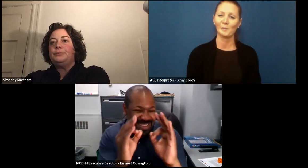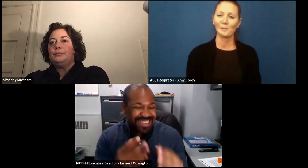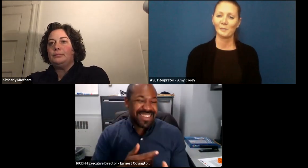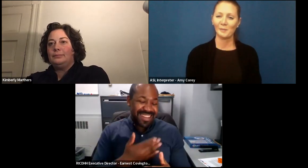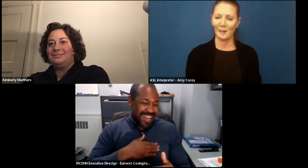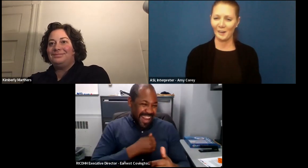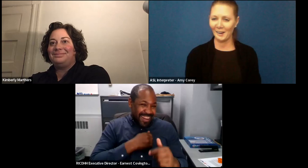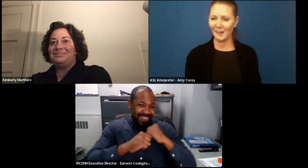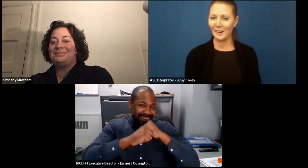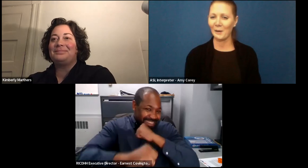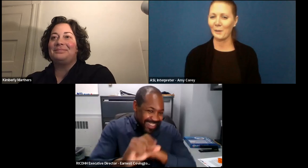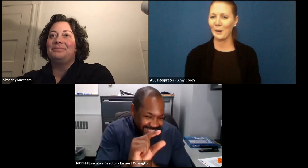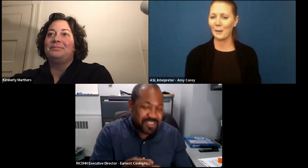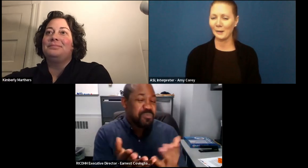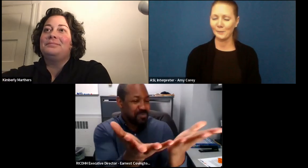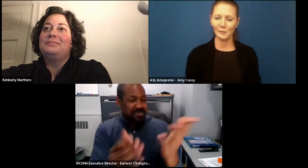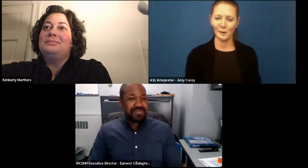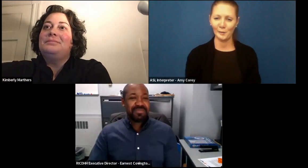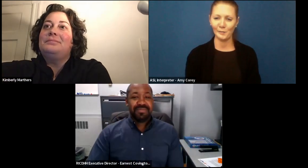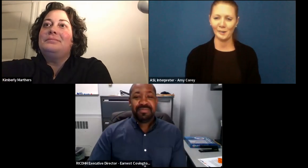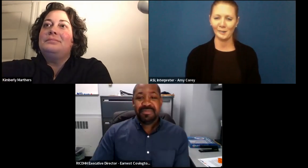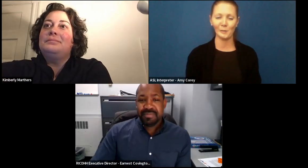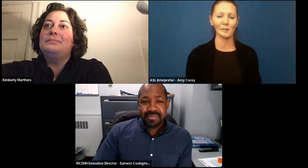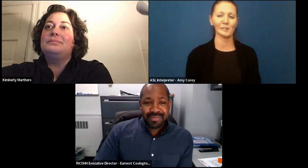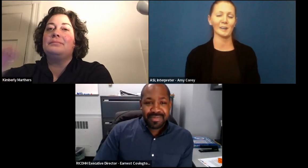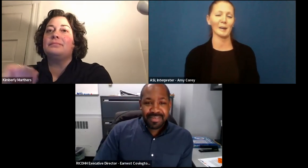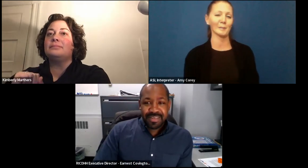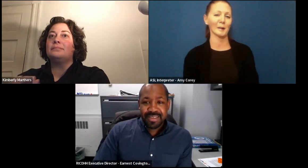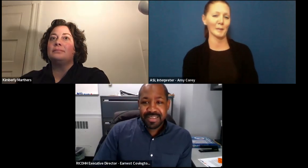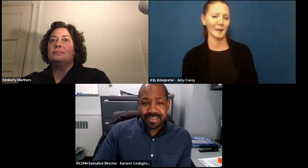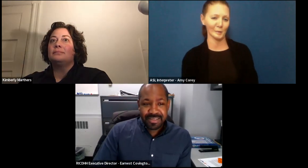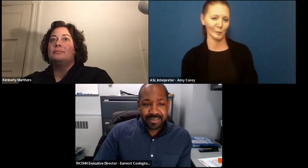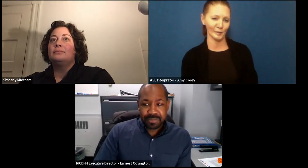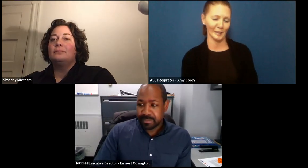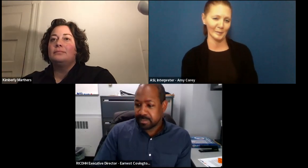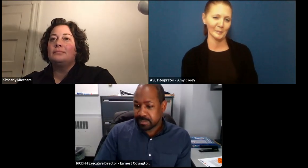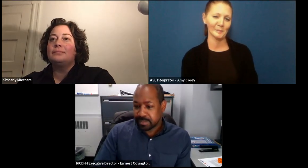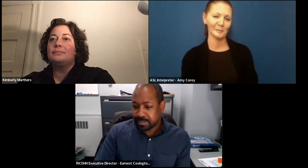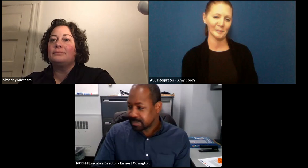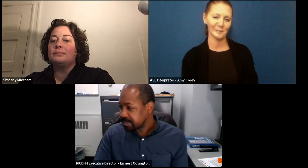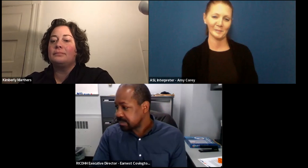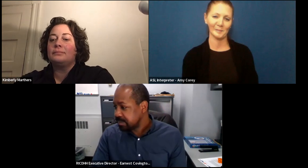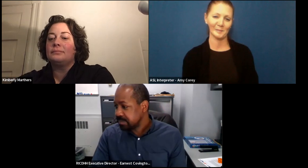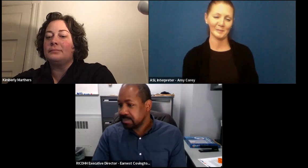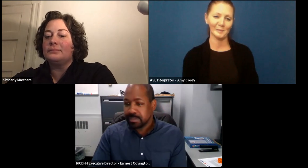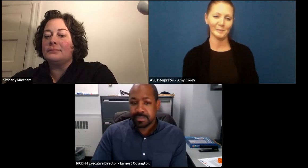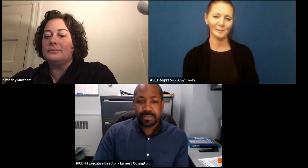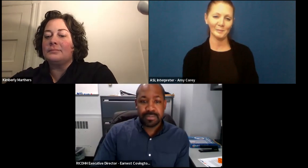All right, now I'm wrapping up. Sorry to have taken us so much time, and I'll pass over now.